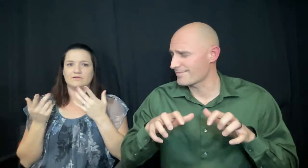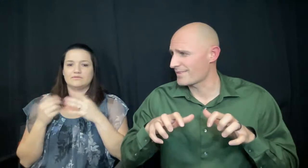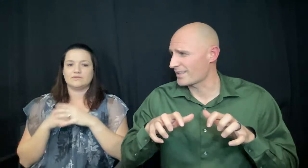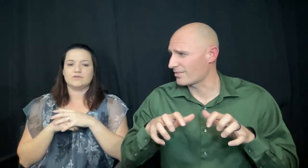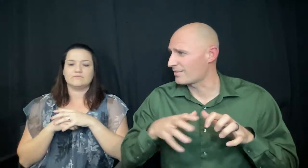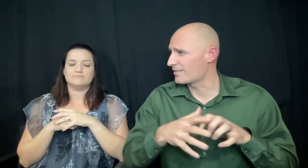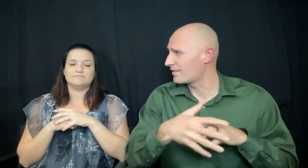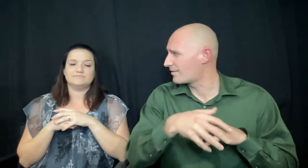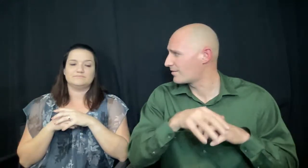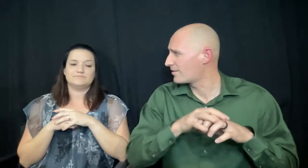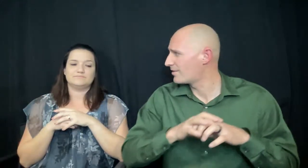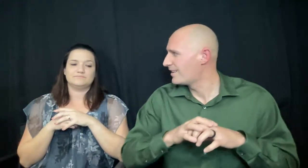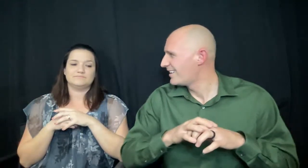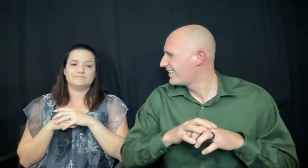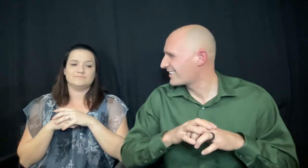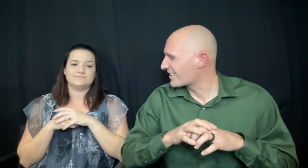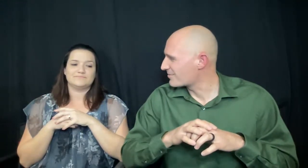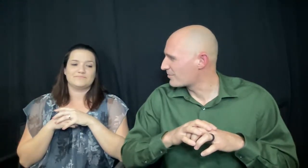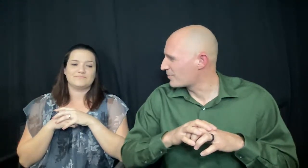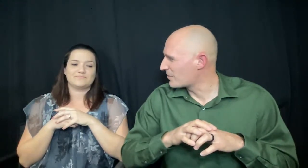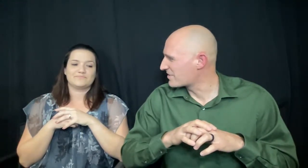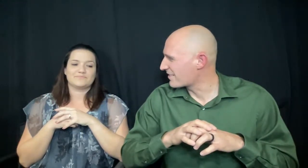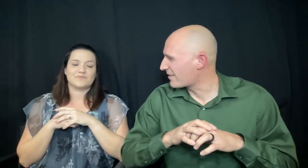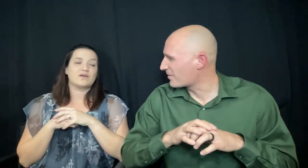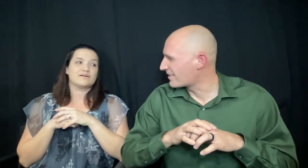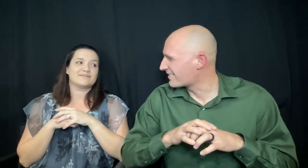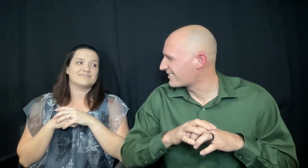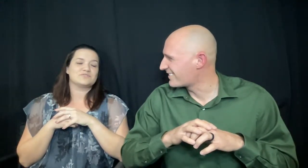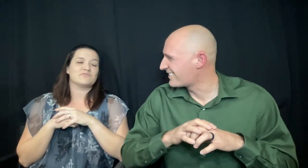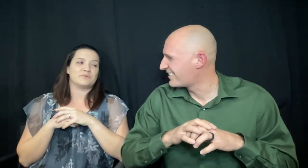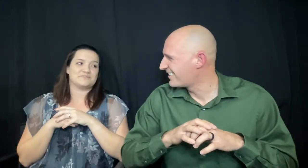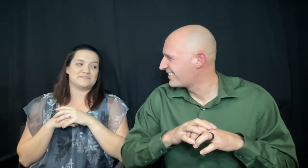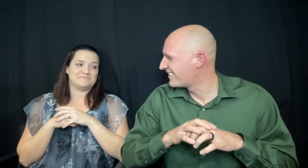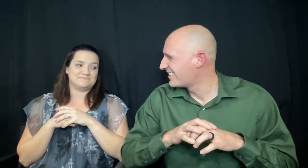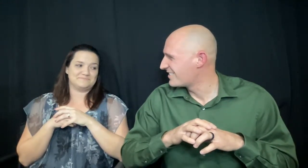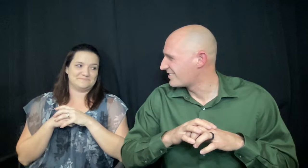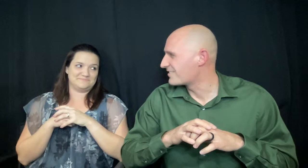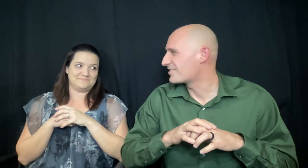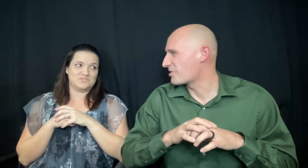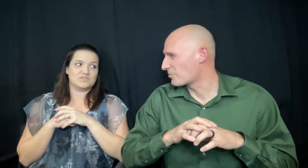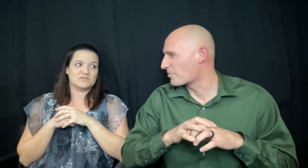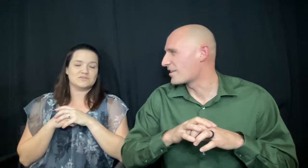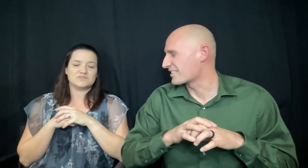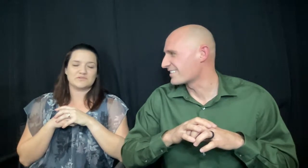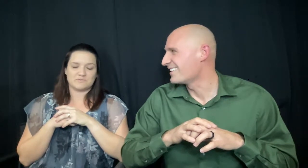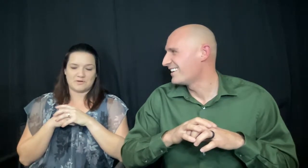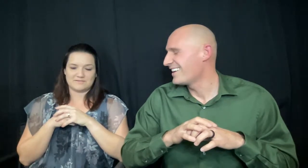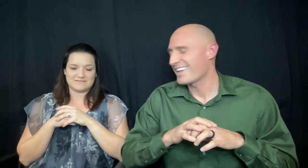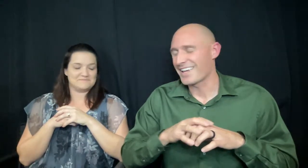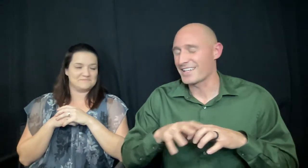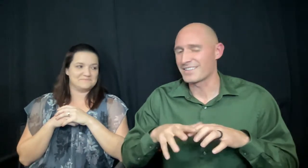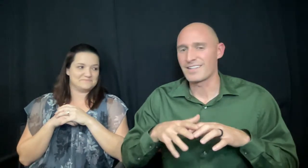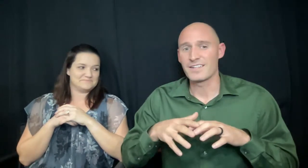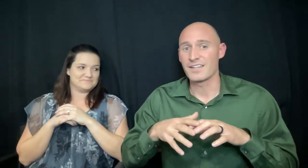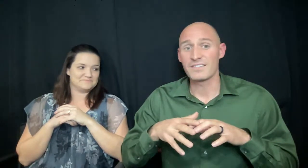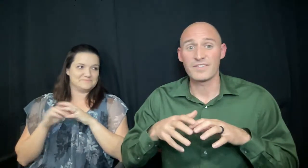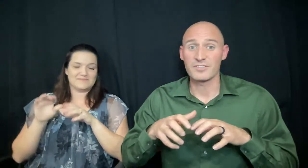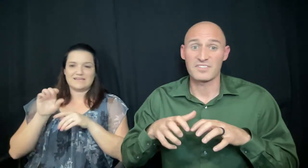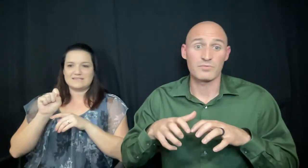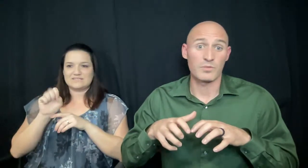like, gosh, what was it, that one? Cerebral palsy. Cerebral palsy. Cerebral palsy. And his fingers just wouldn't